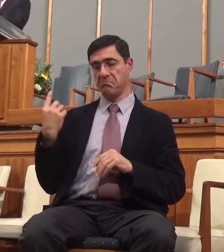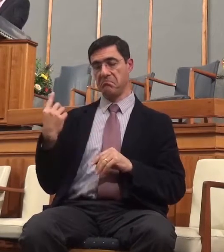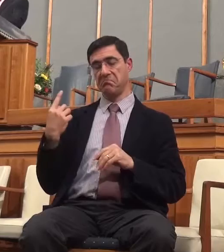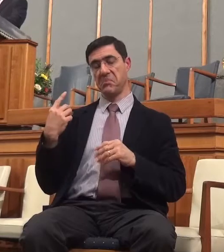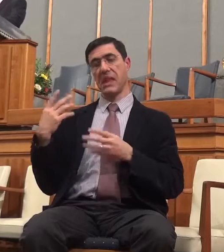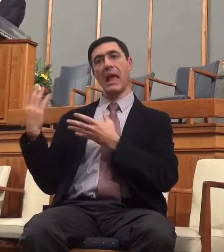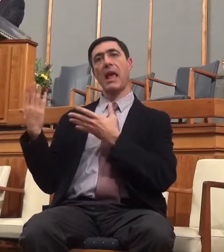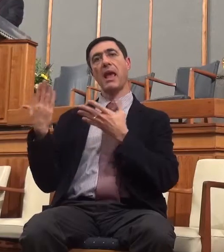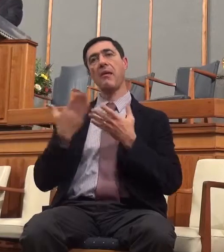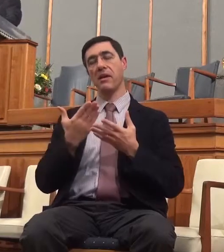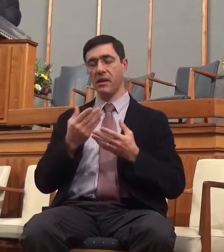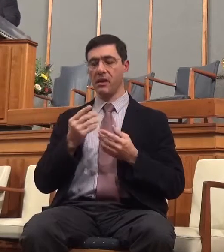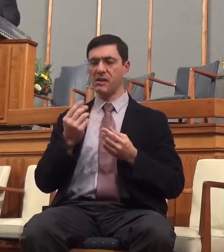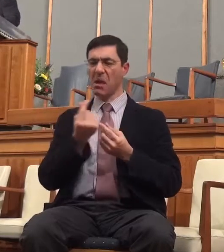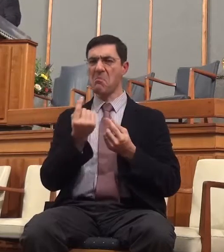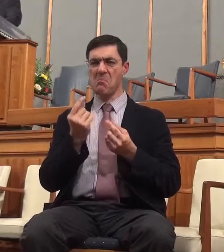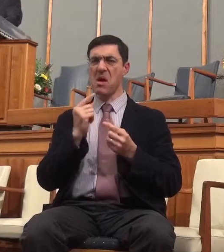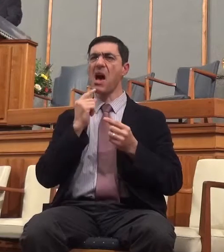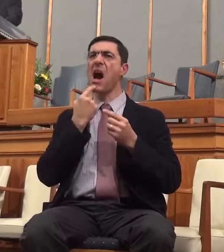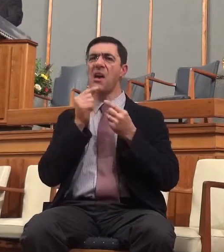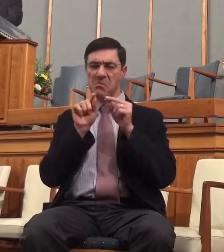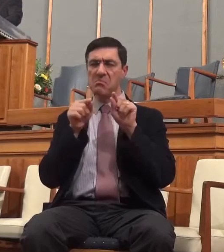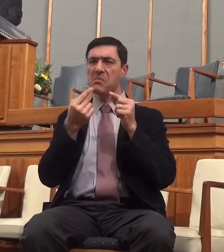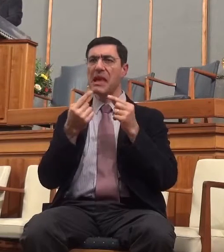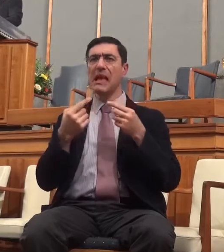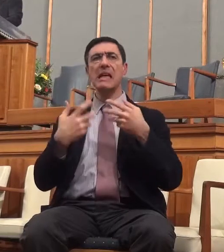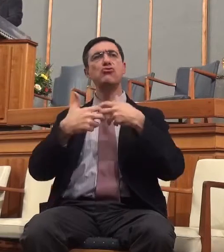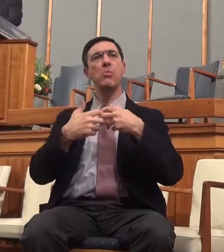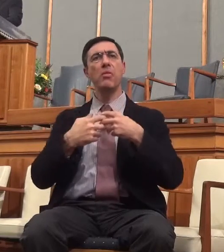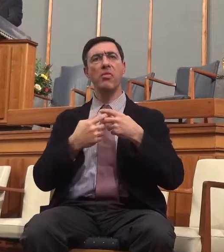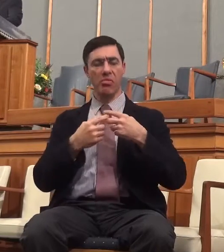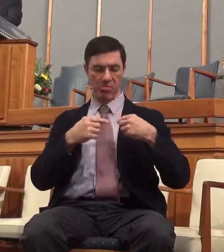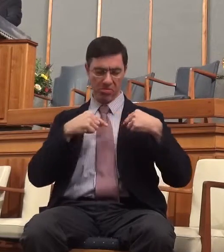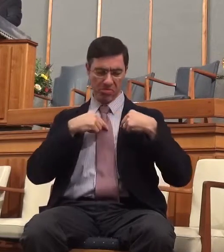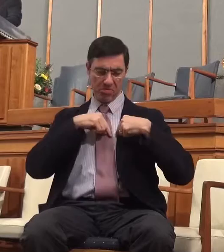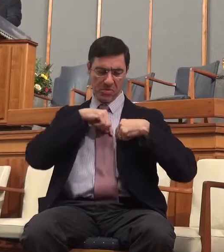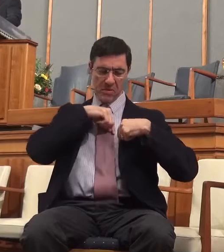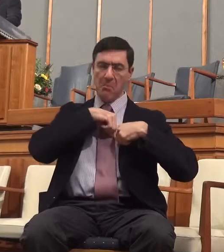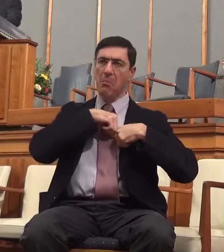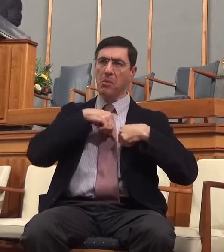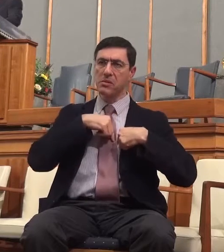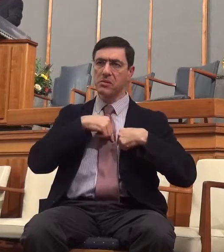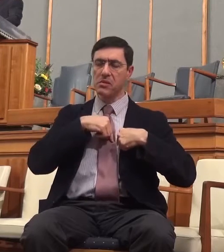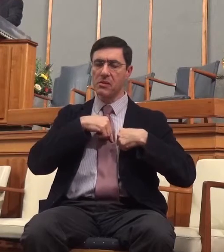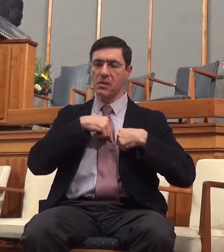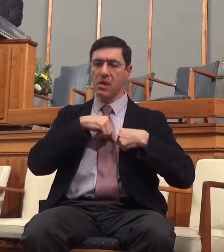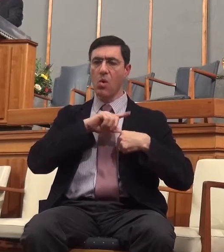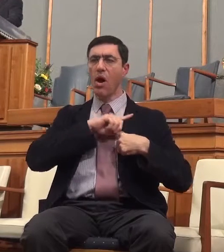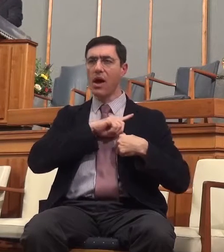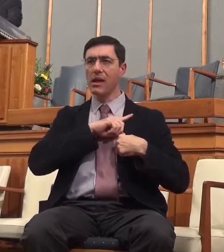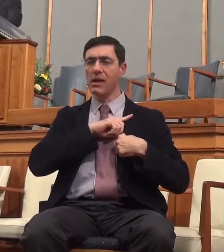branding iron, put his instrument onto certain areas of tissue within the heart and make a burn to stop